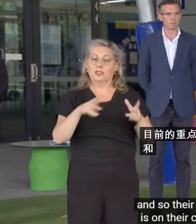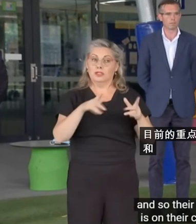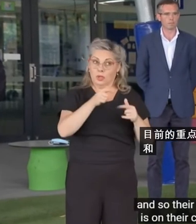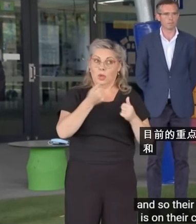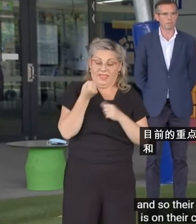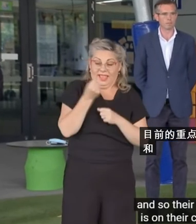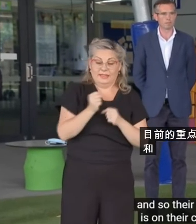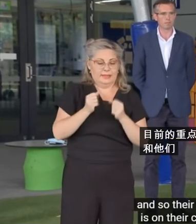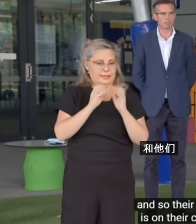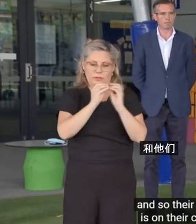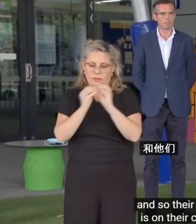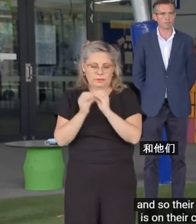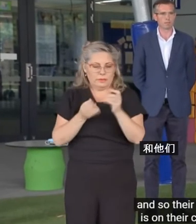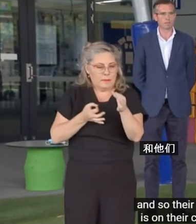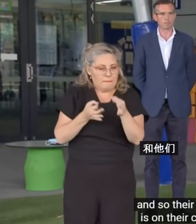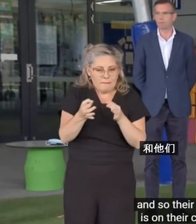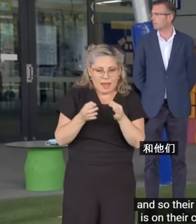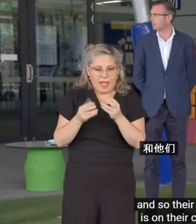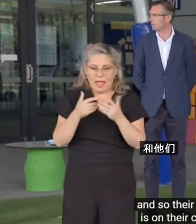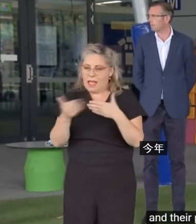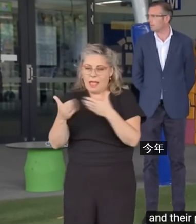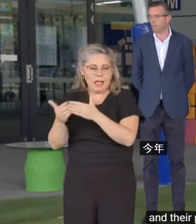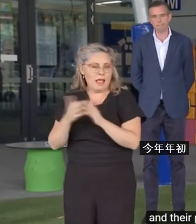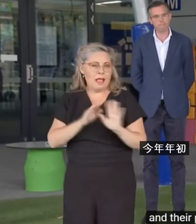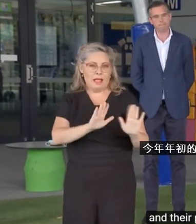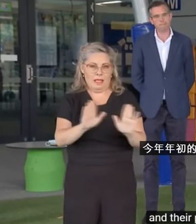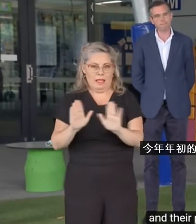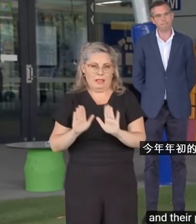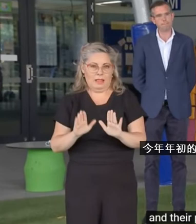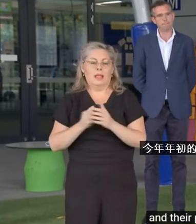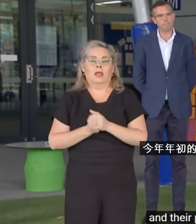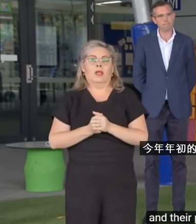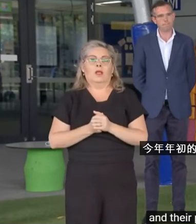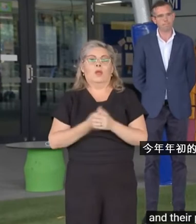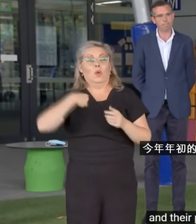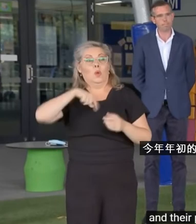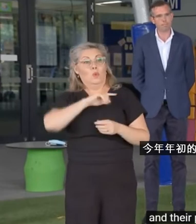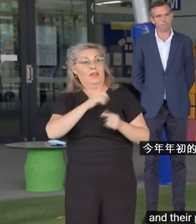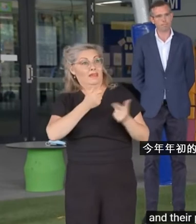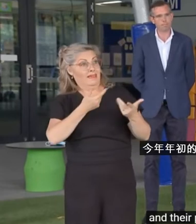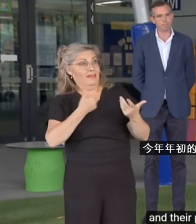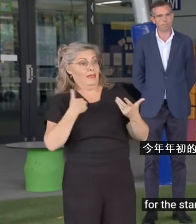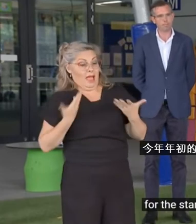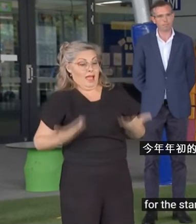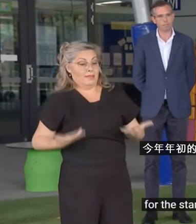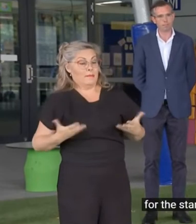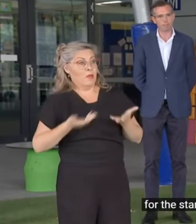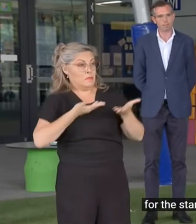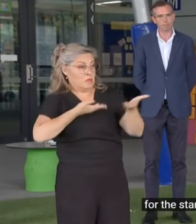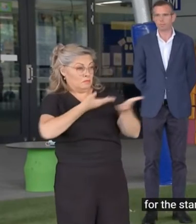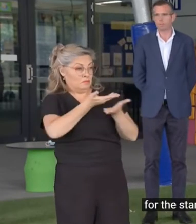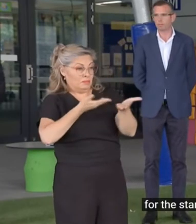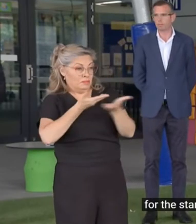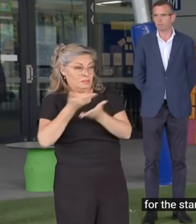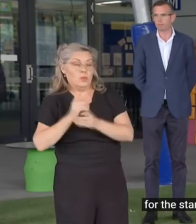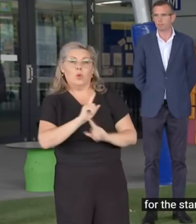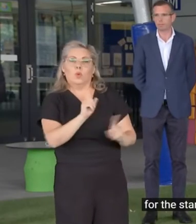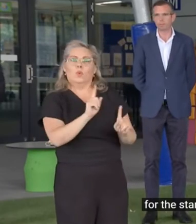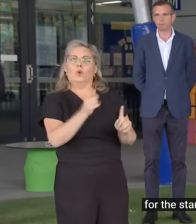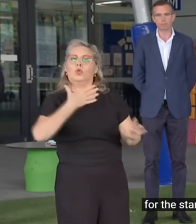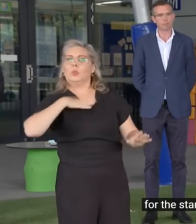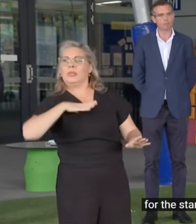and their plans for operation for the start of the year. We are in conversations with TAFE about the supplies that they need to support their workforce